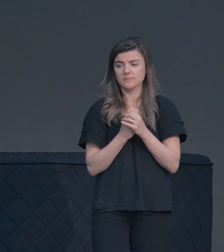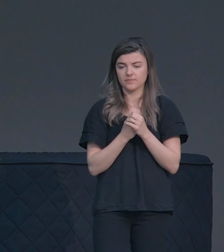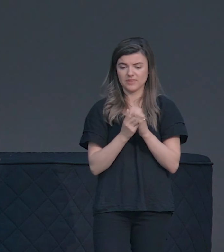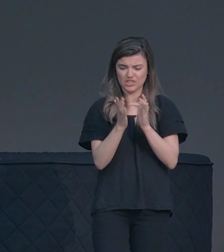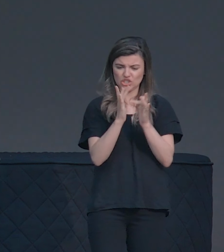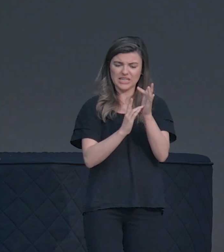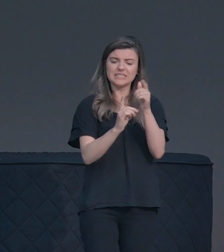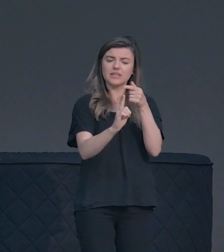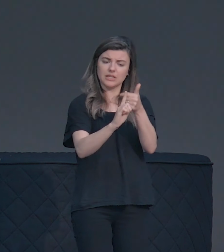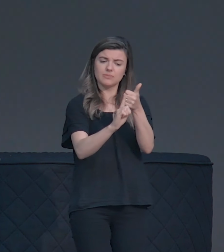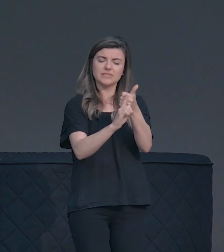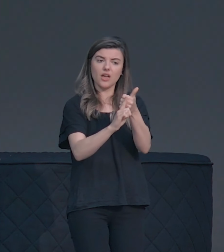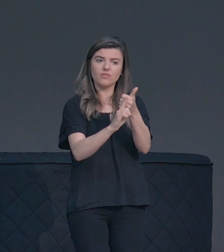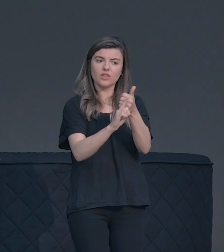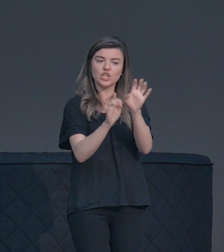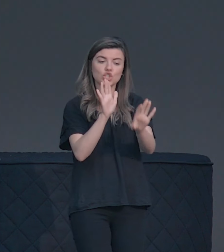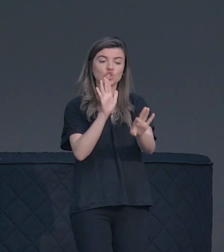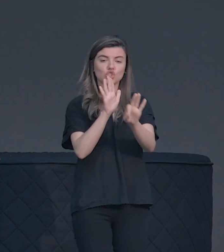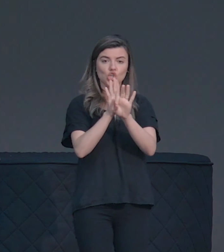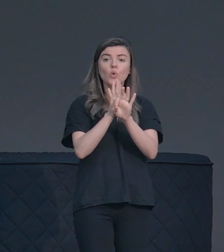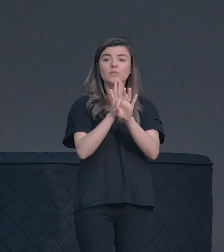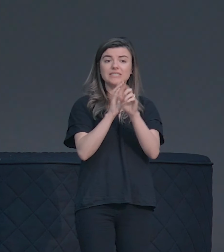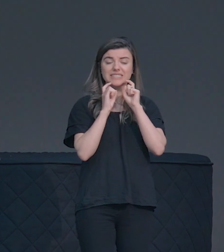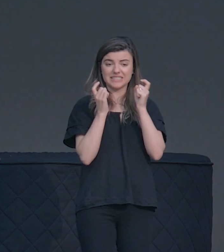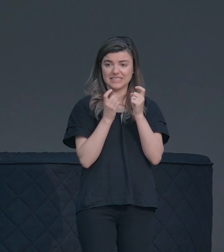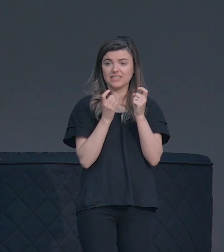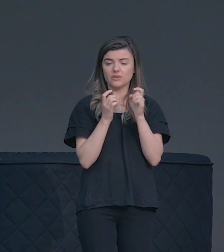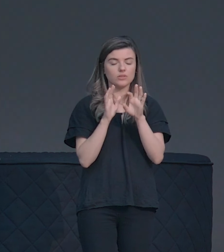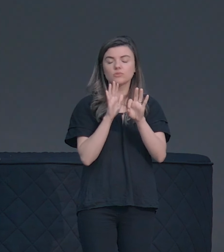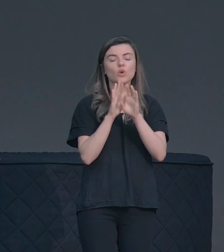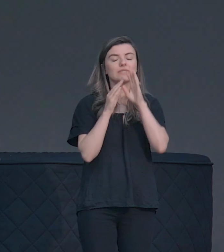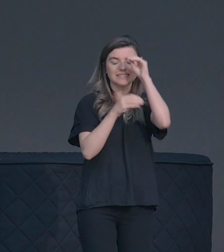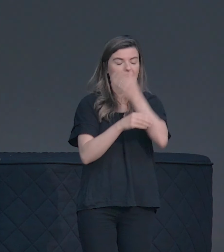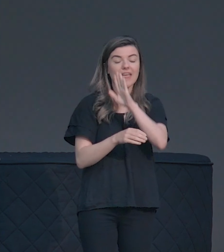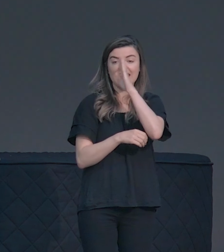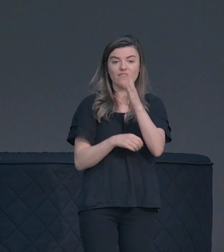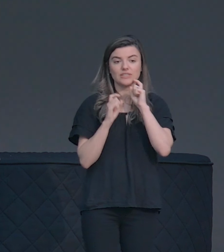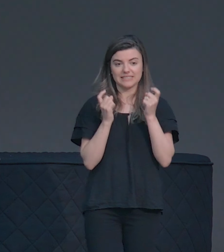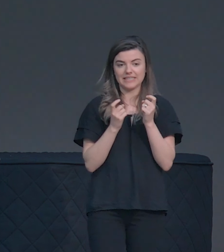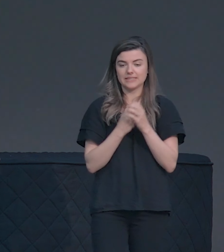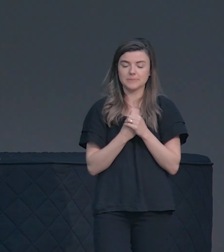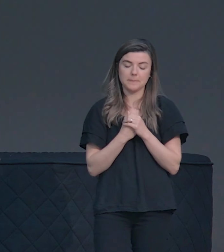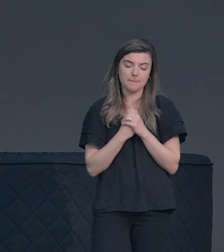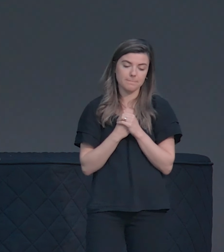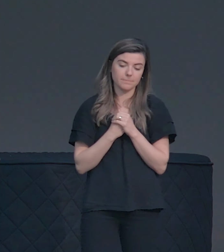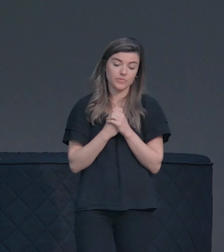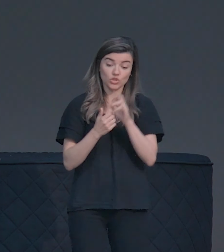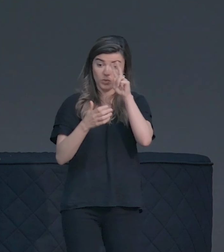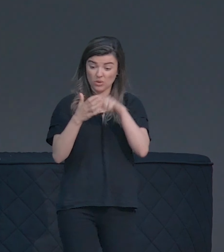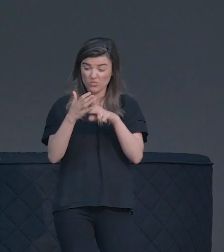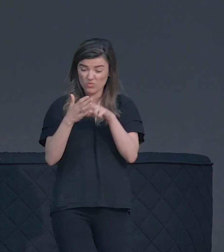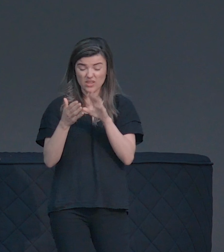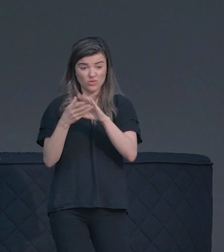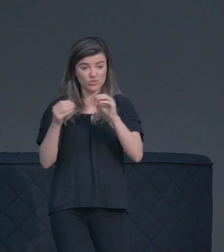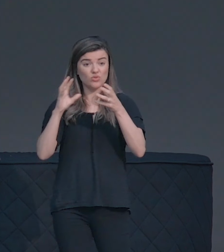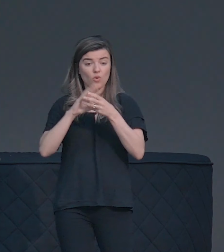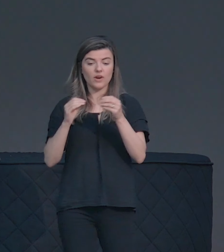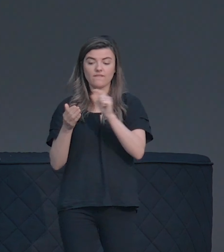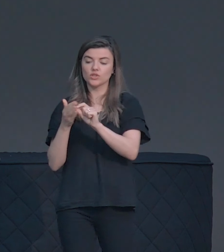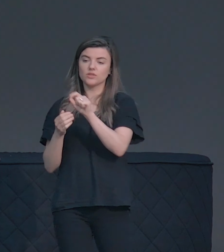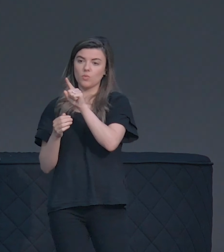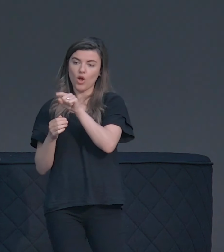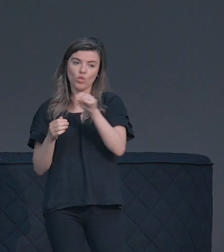Jesus is the chosen Son who will never sin. And as you read through the narrative of verses 1 through